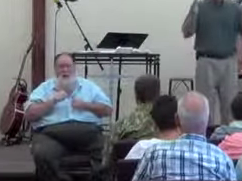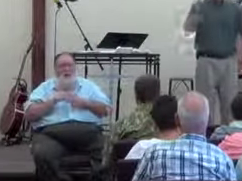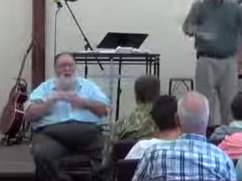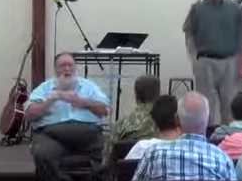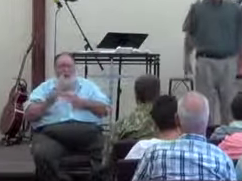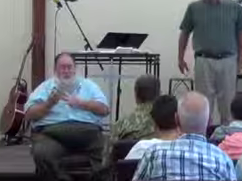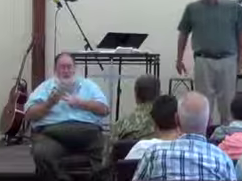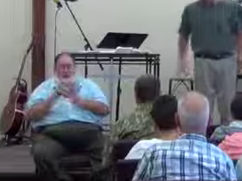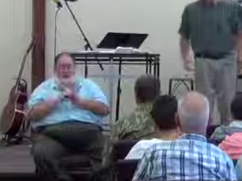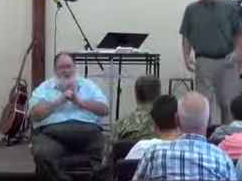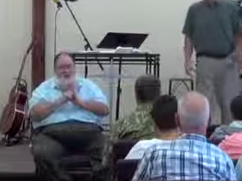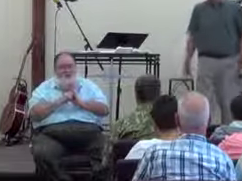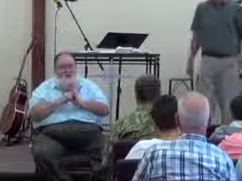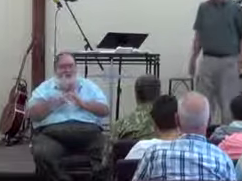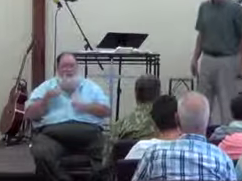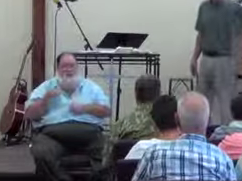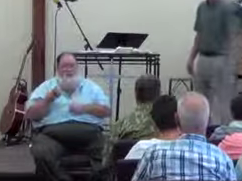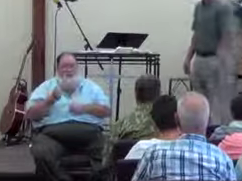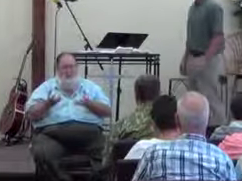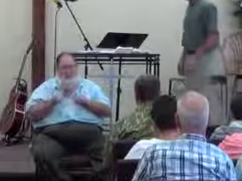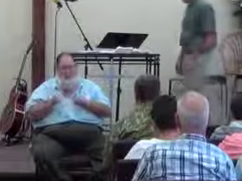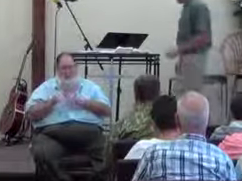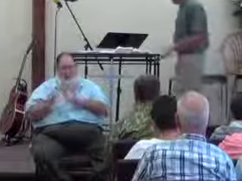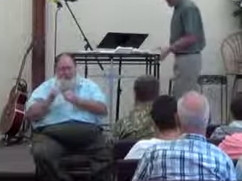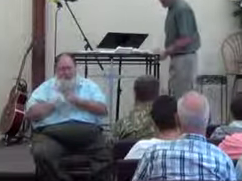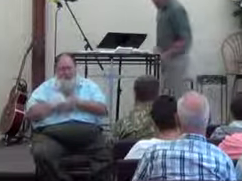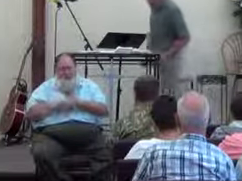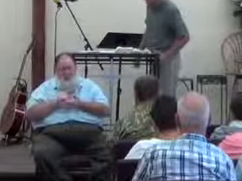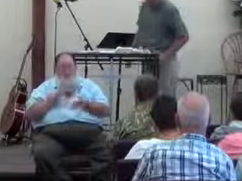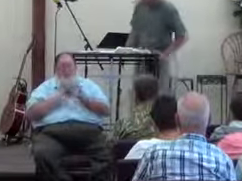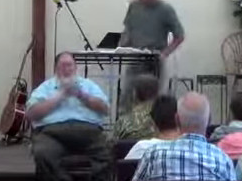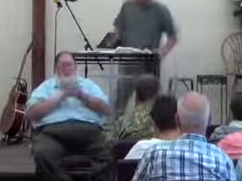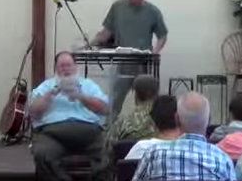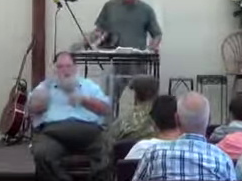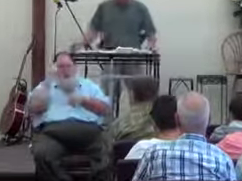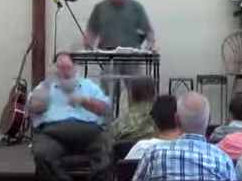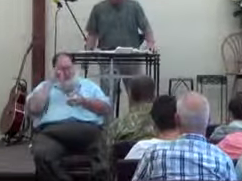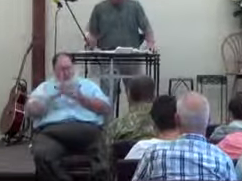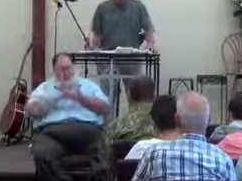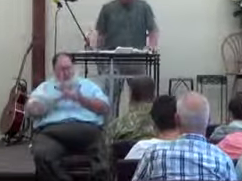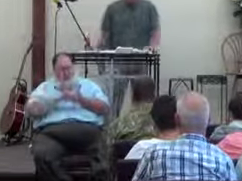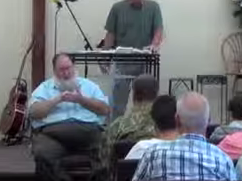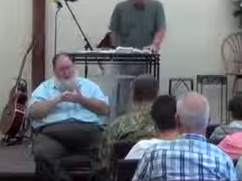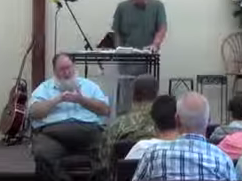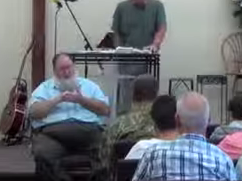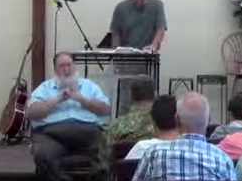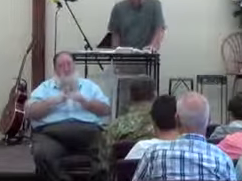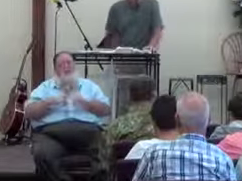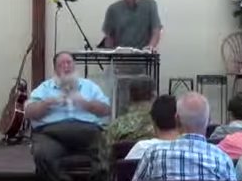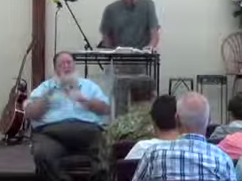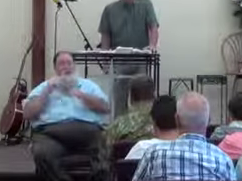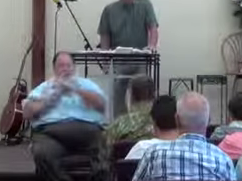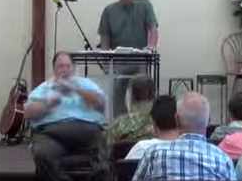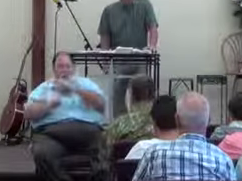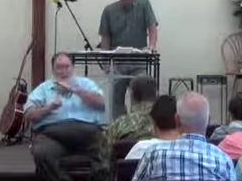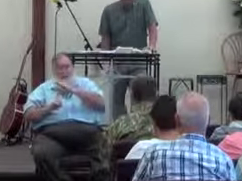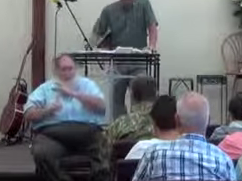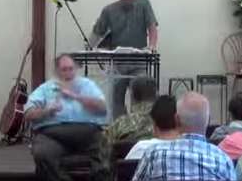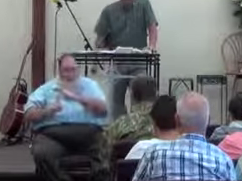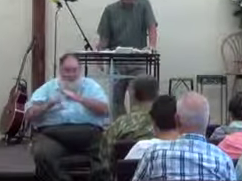And we see that. We want to follow that. Praise God for that. But Daniel comes in.